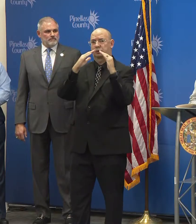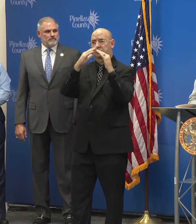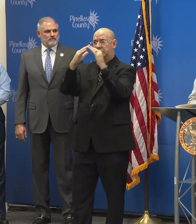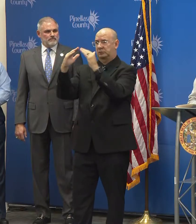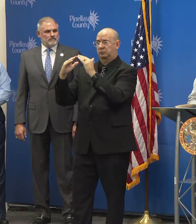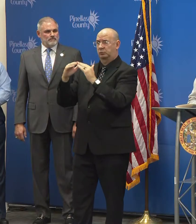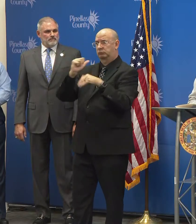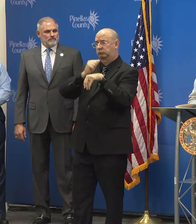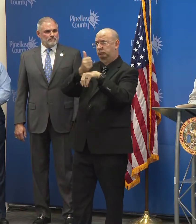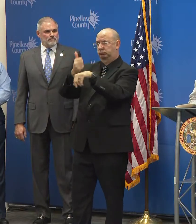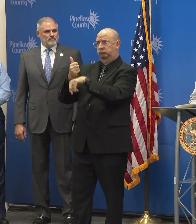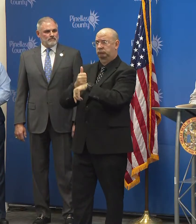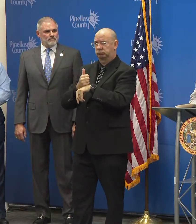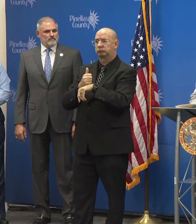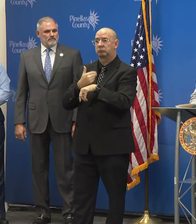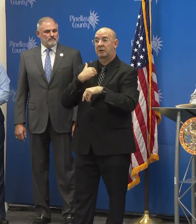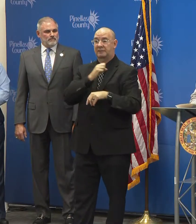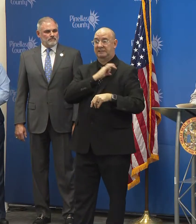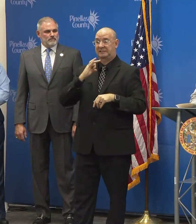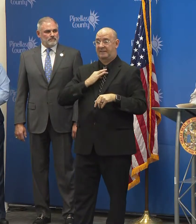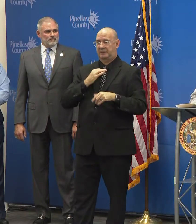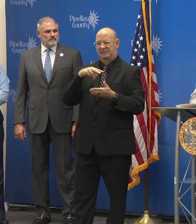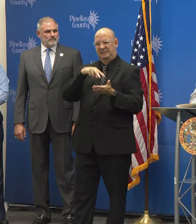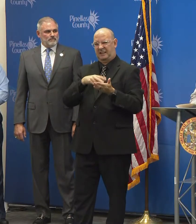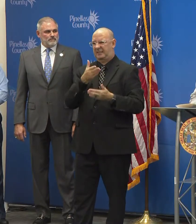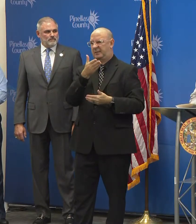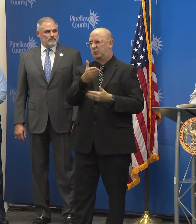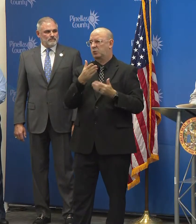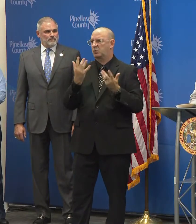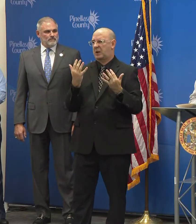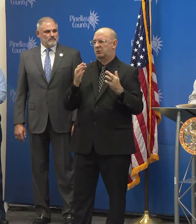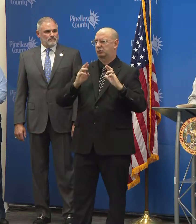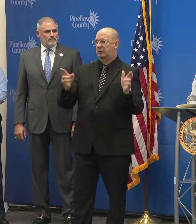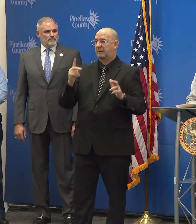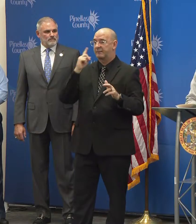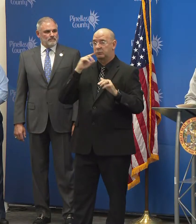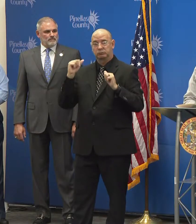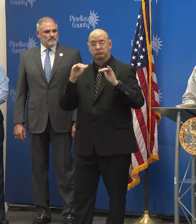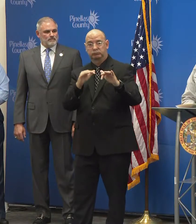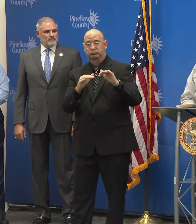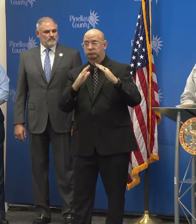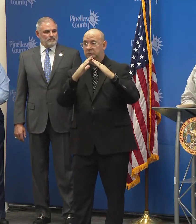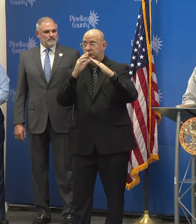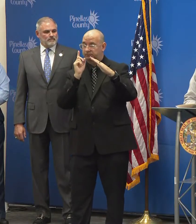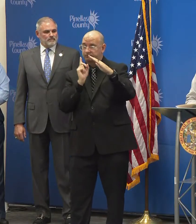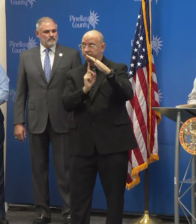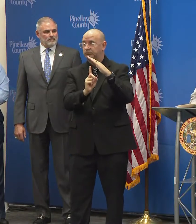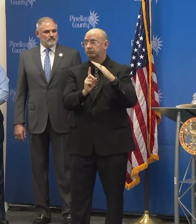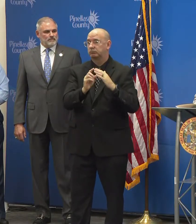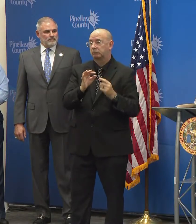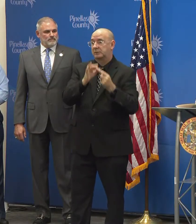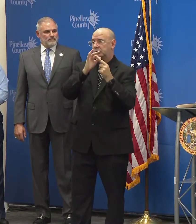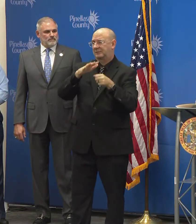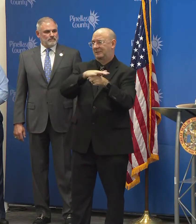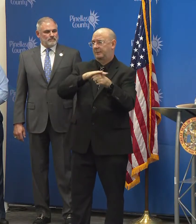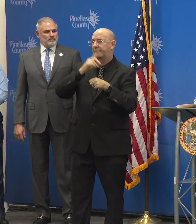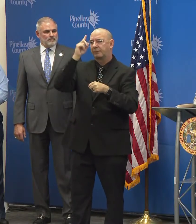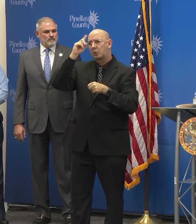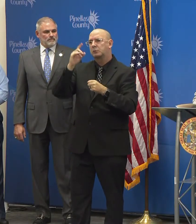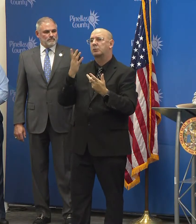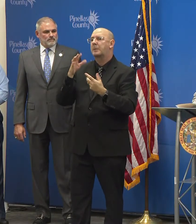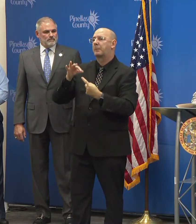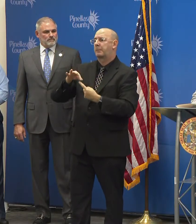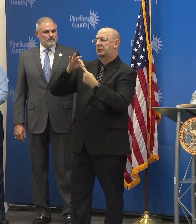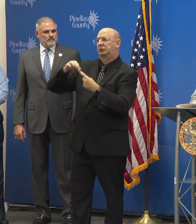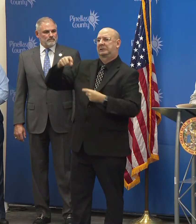support staff statewide to address staffing needs in the counties, especially in the area of our special needs hurricane shelters.